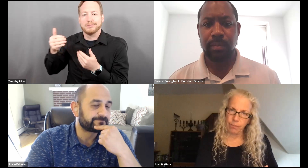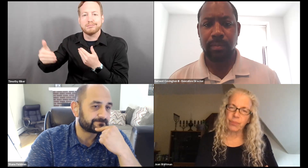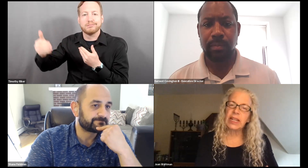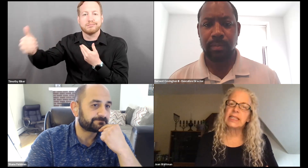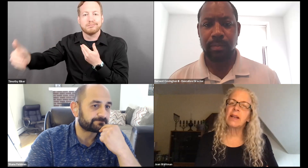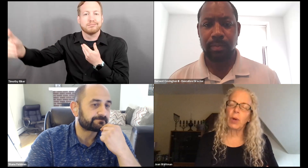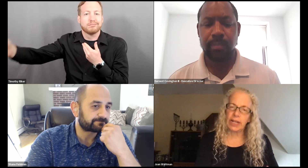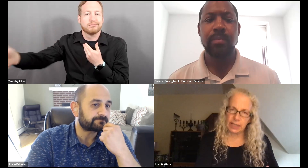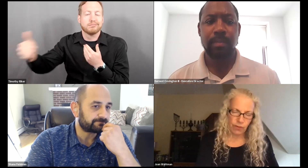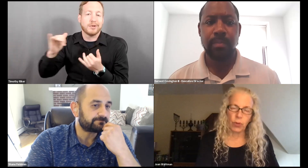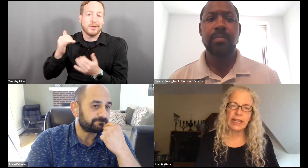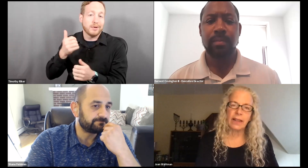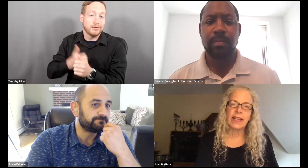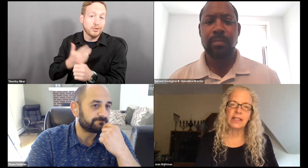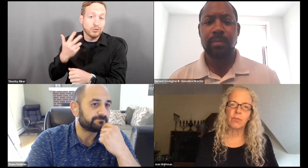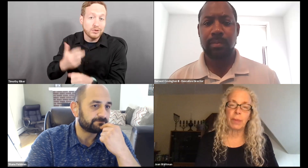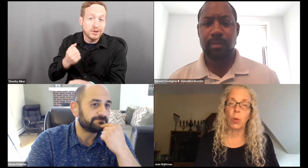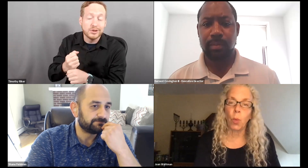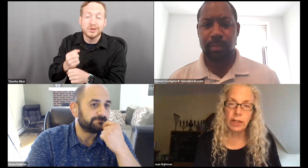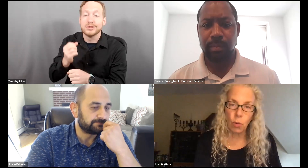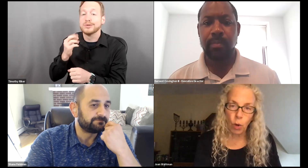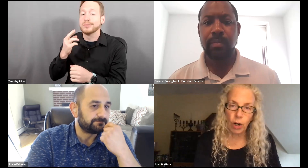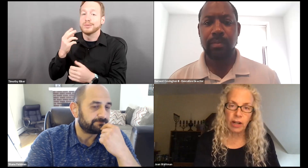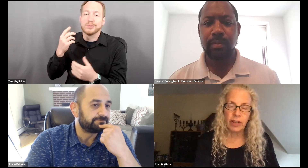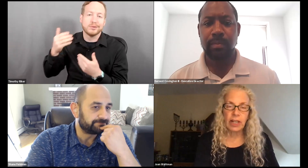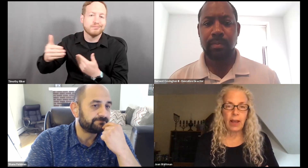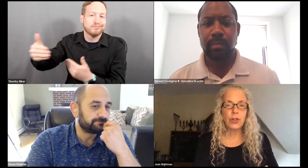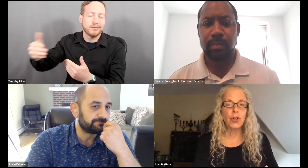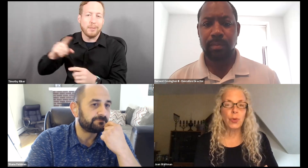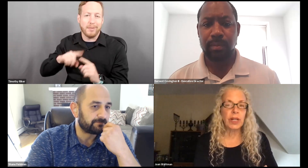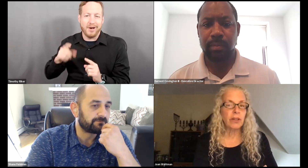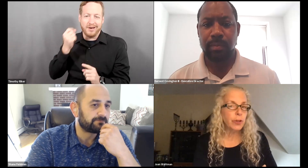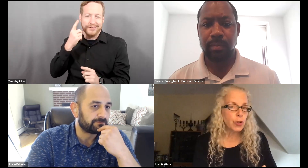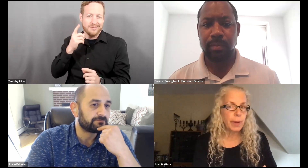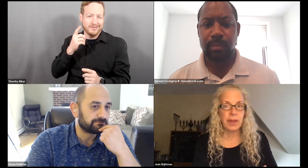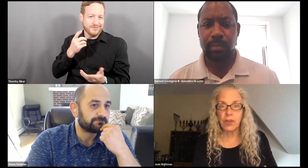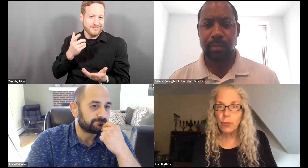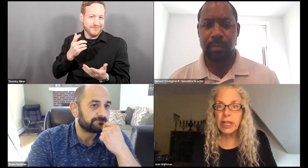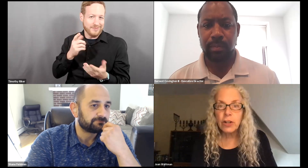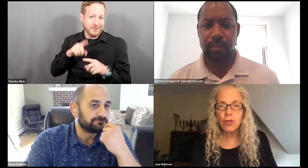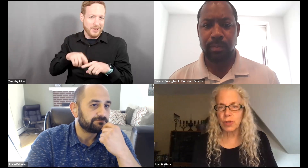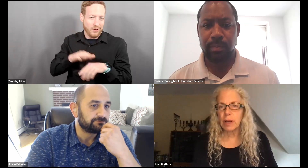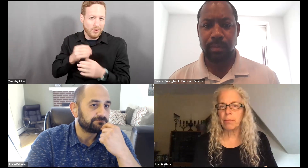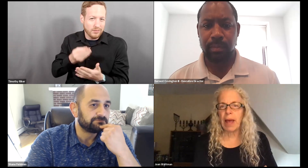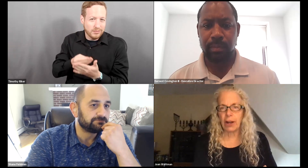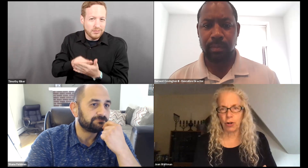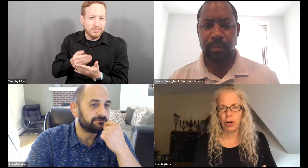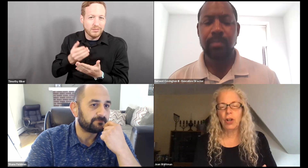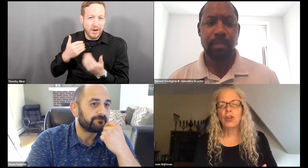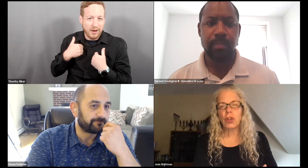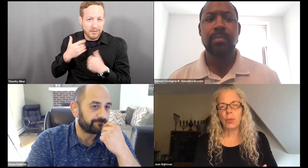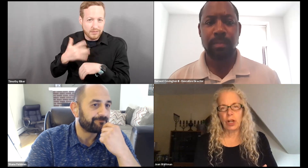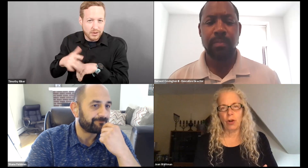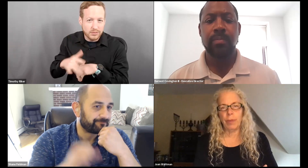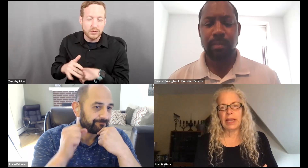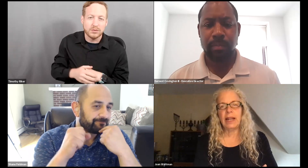community. In some ways, we've only done things maybe a one-off, and we should do it in the future, maybe every 3 years or some pattern